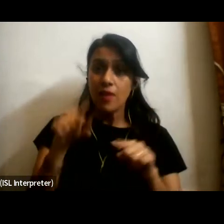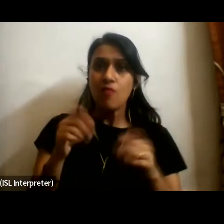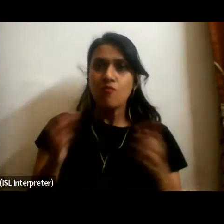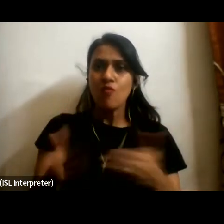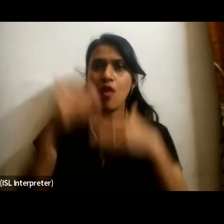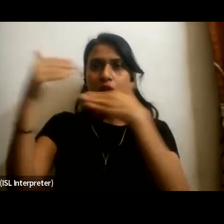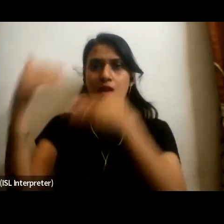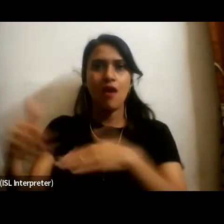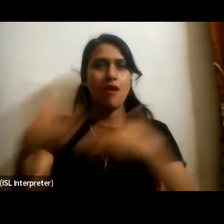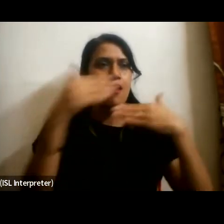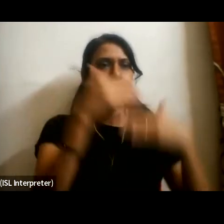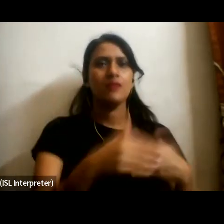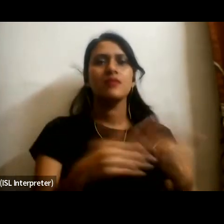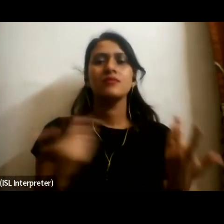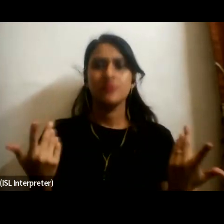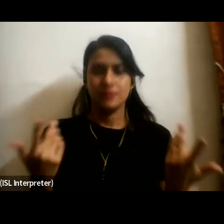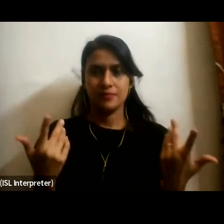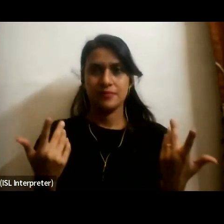any extent.